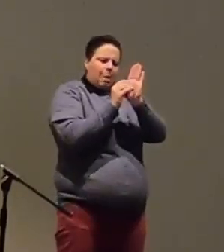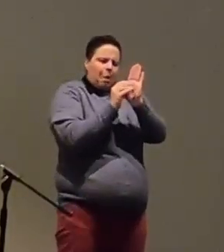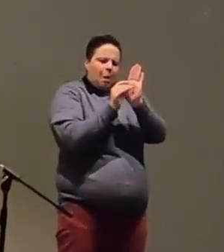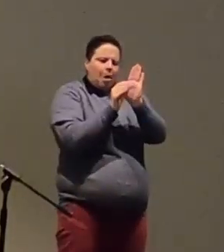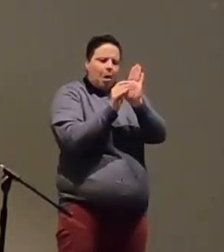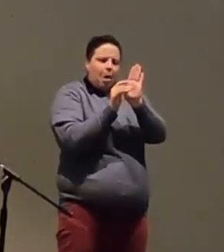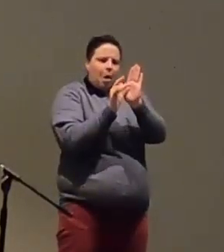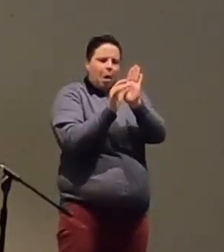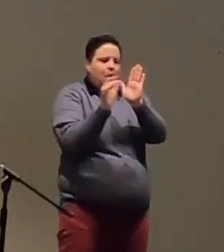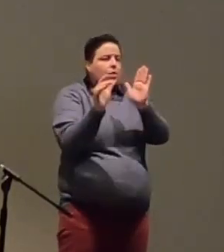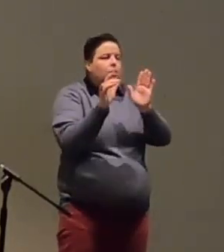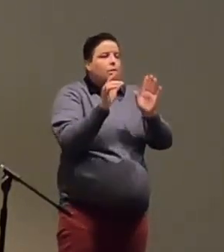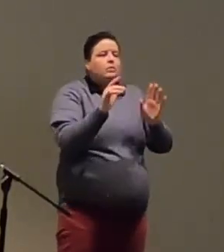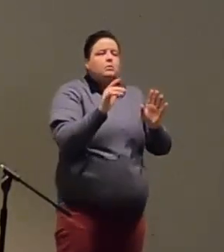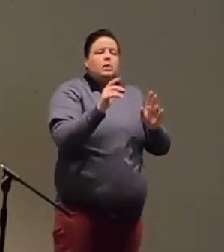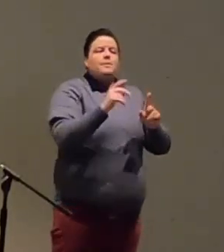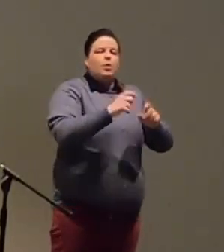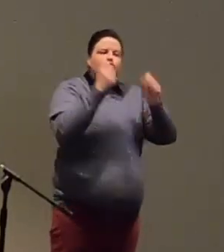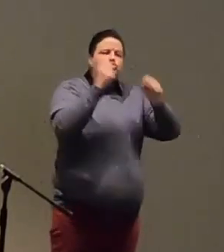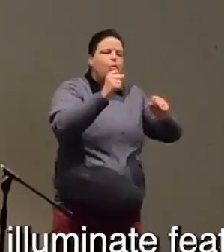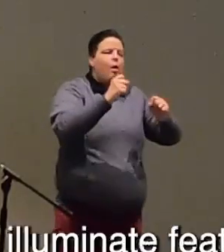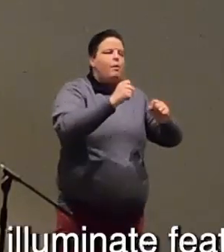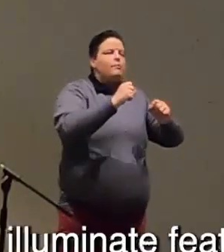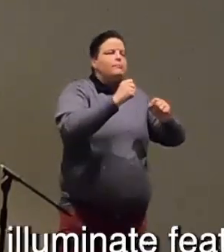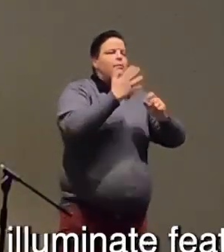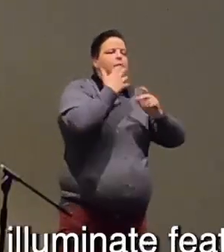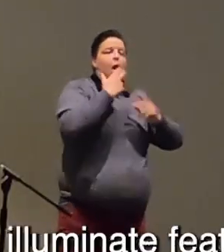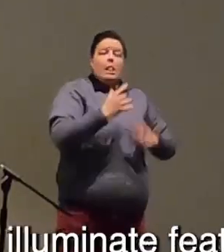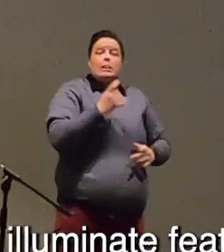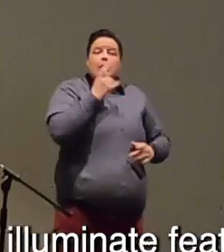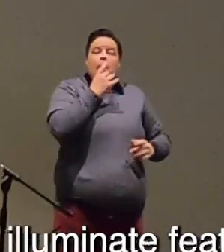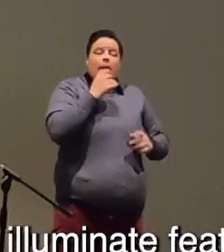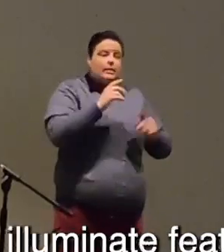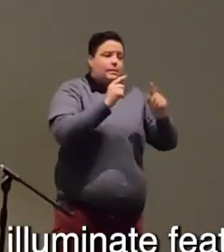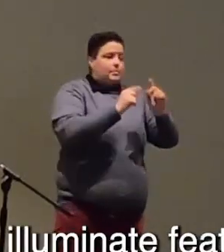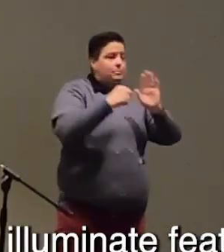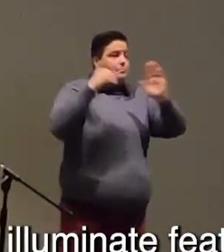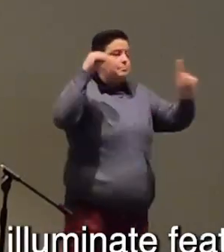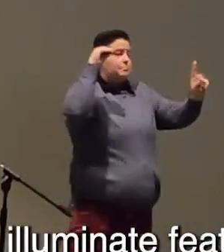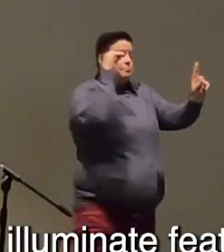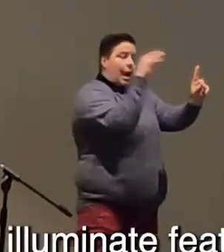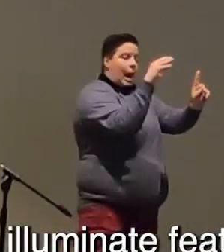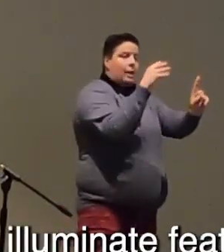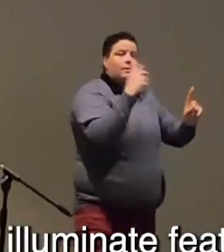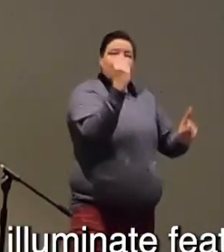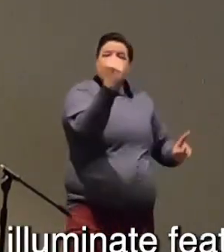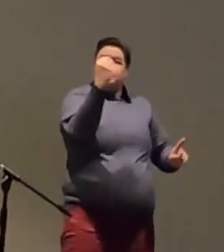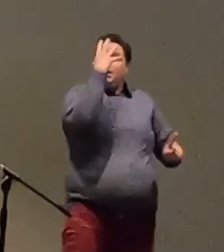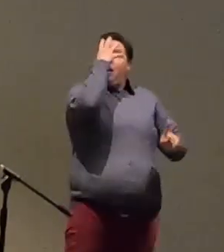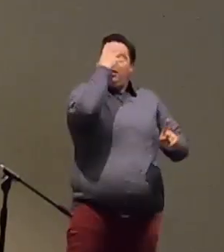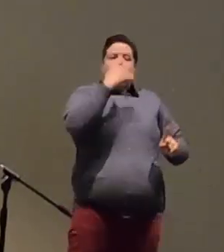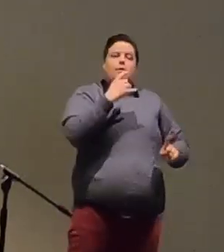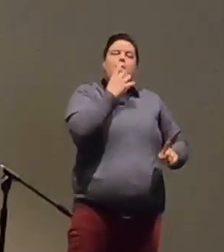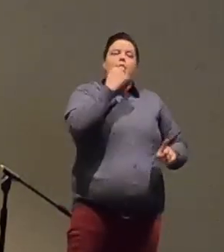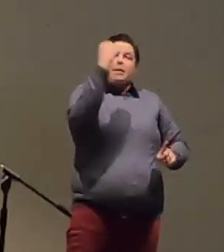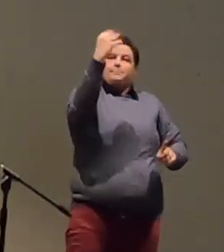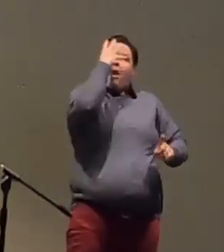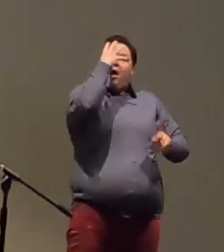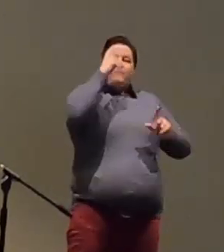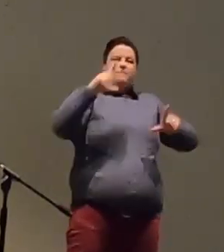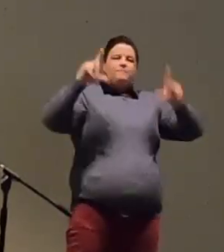Francisco Goya, but with strong contrasts of light that illuminate features such as the boy's grinning face. So we